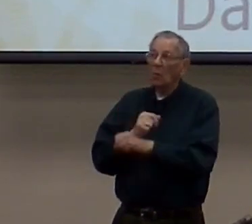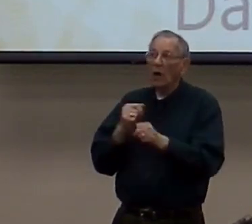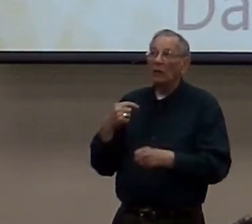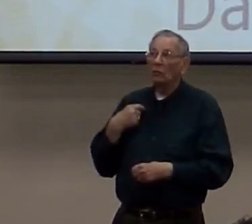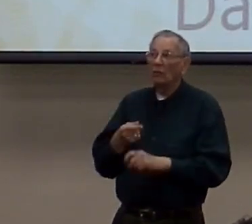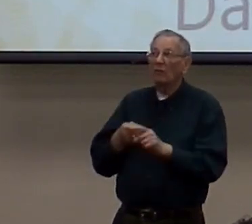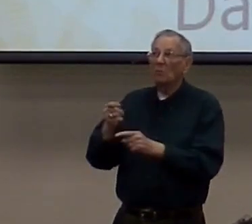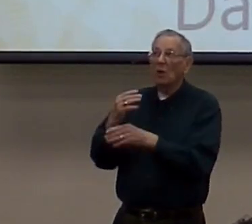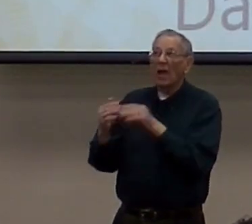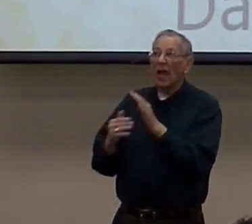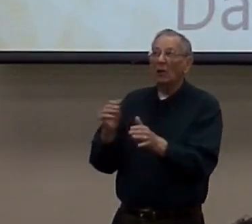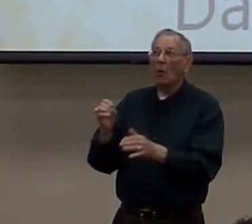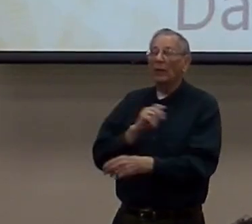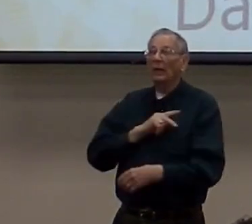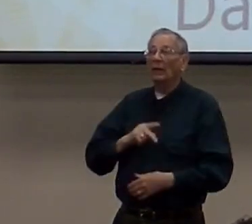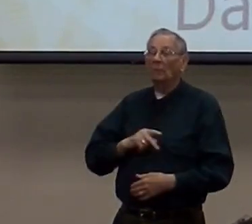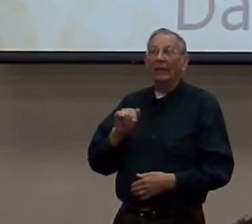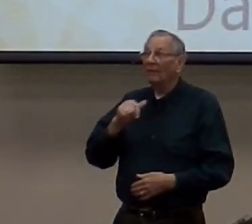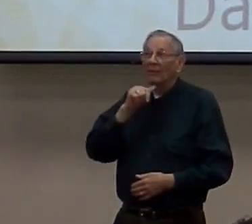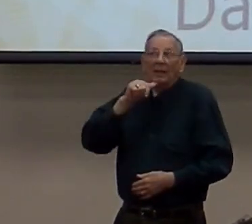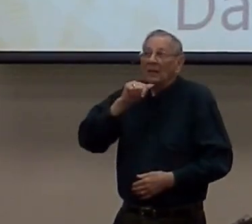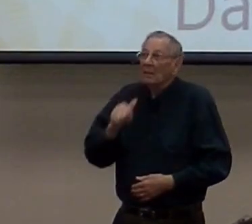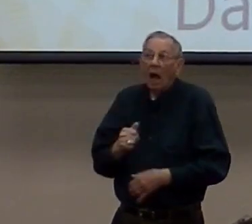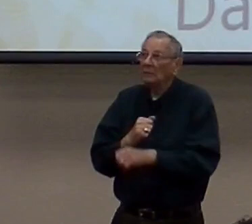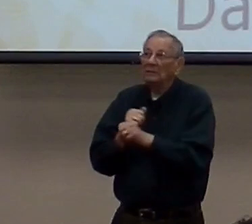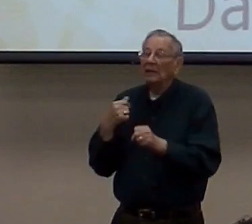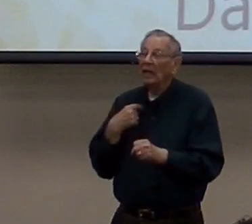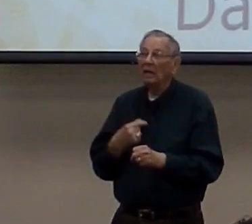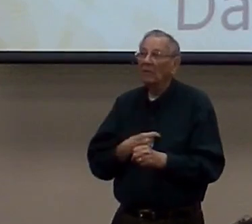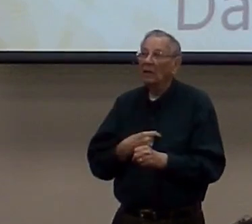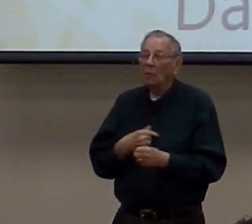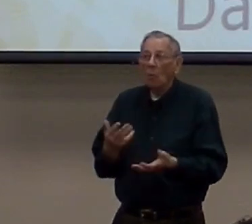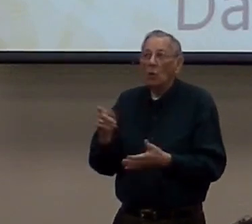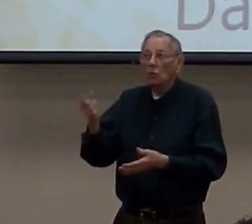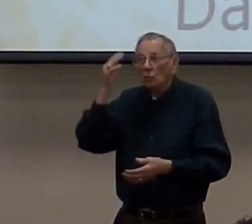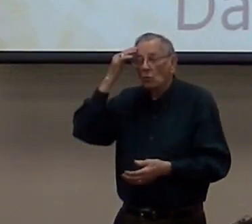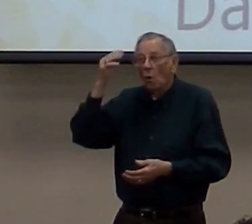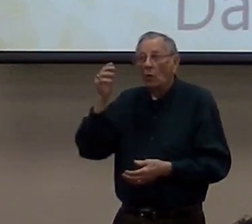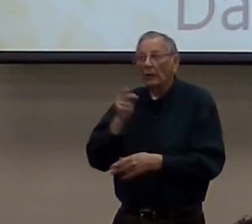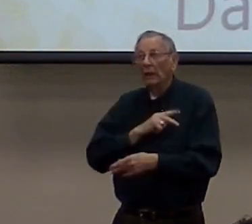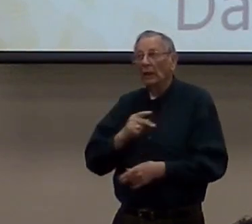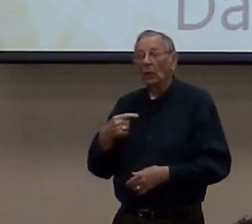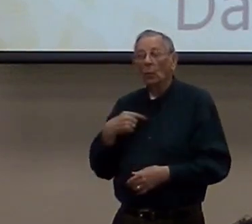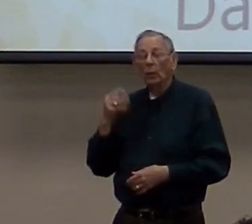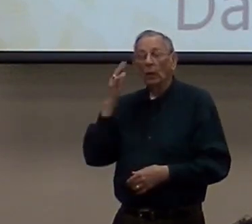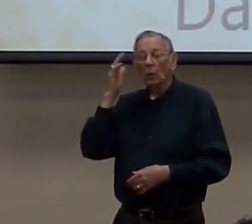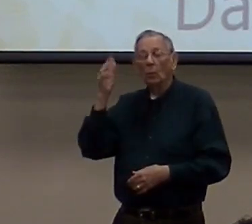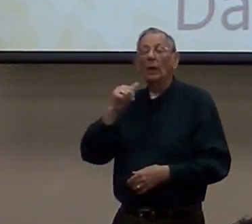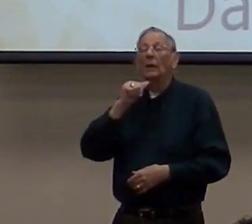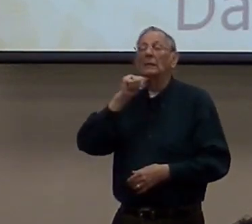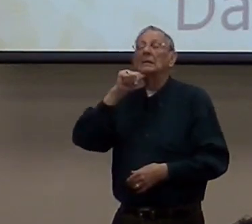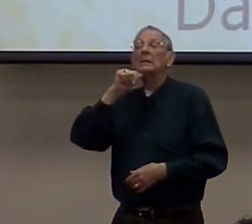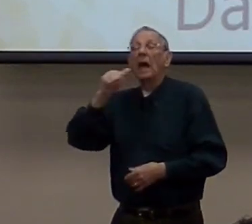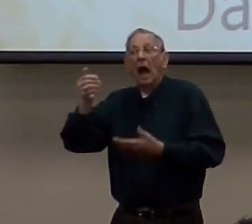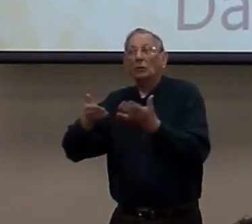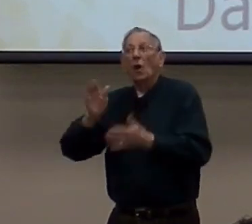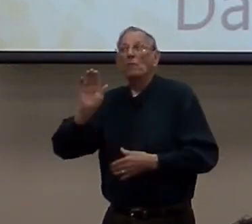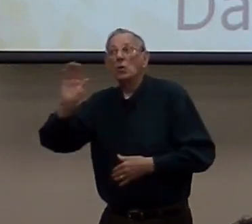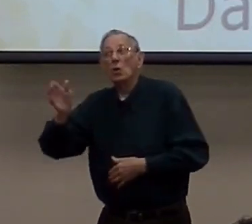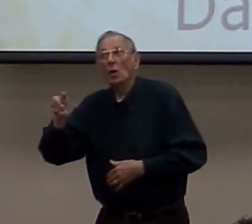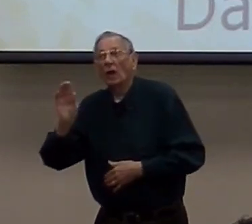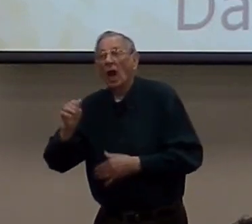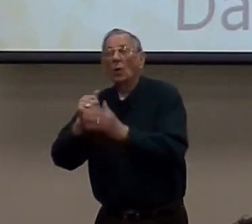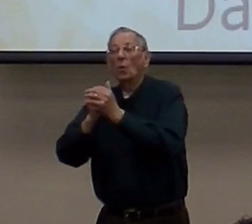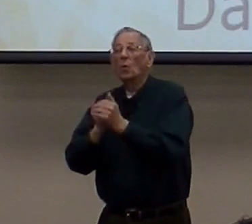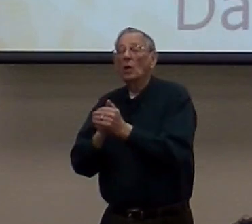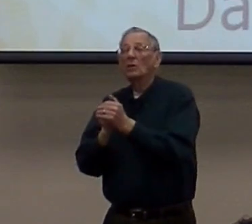rescue us from your hand, O king. But even if he does not, we want you to know, O king, that we will not serve your God or